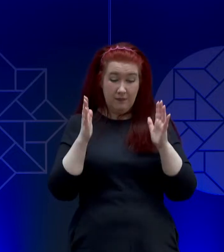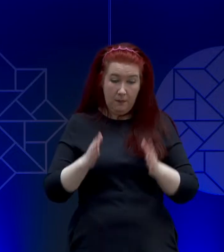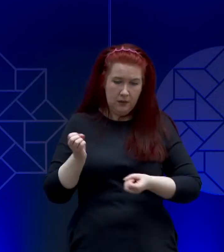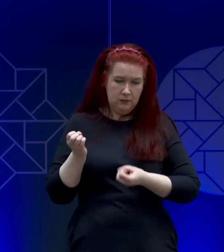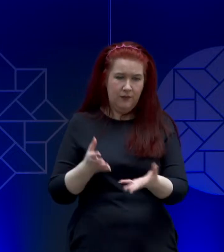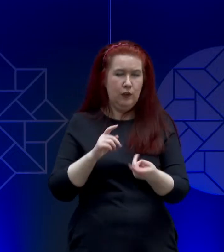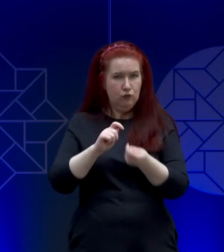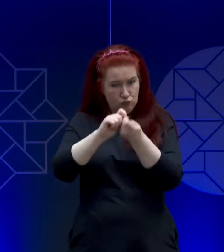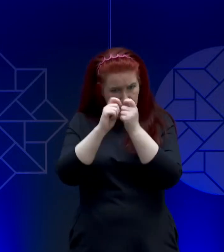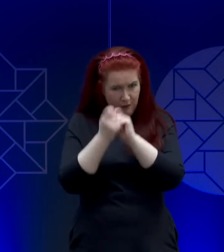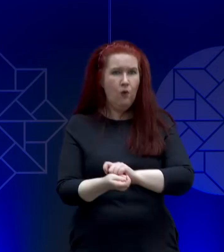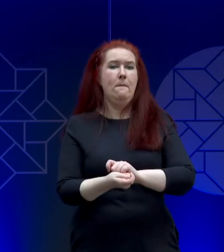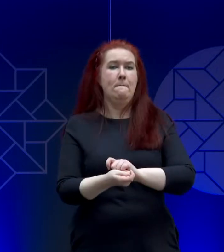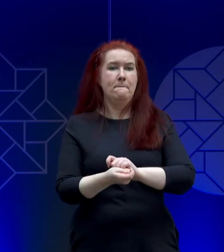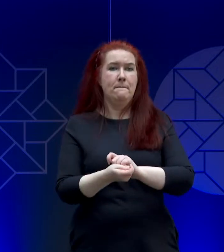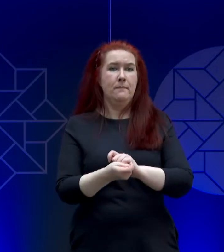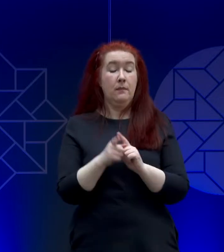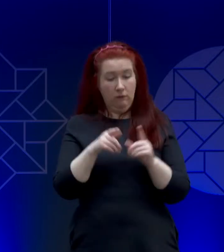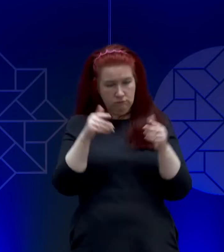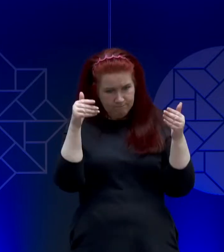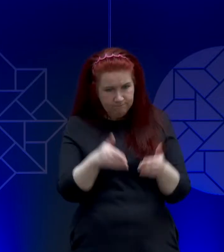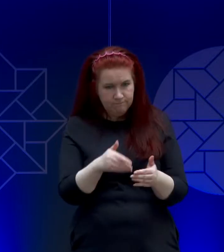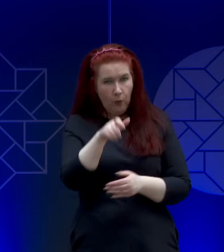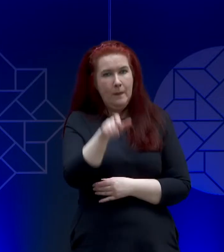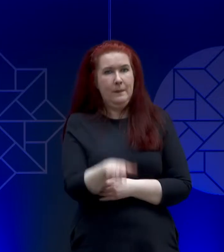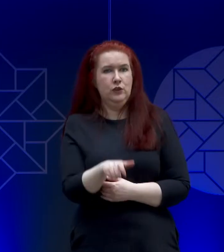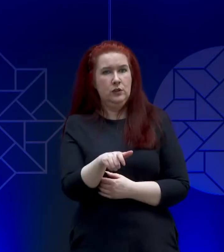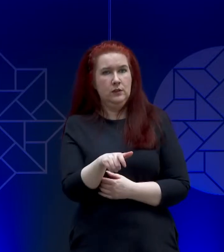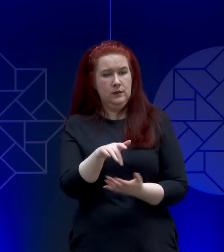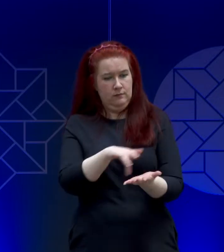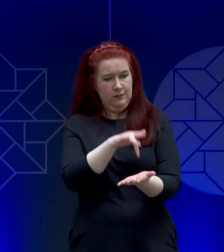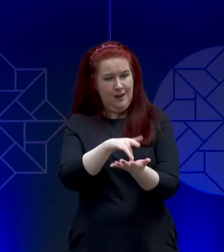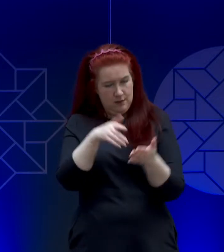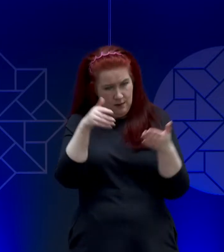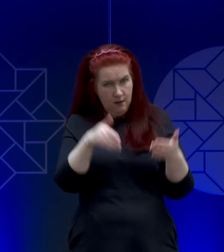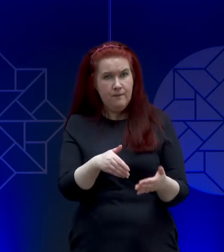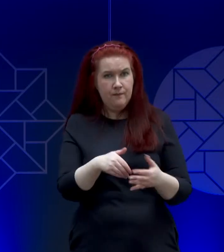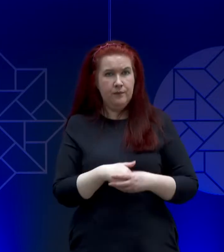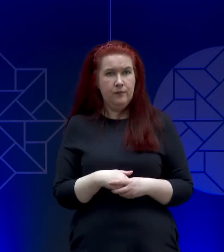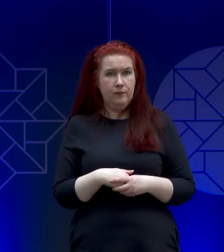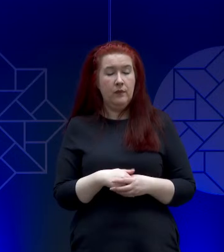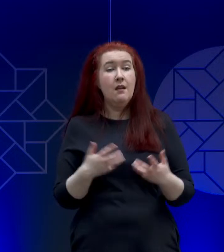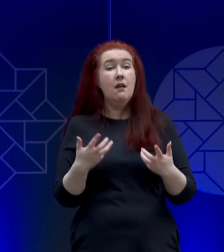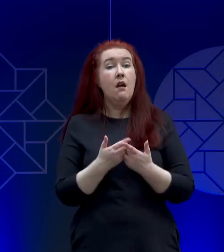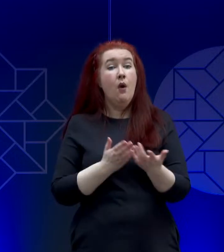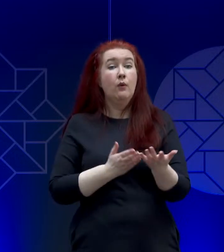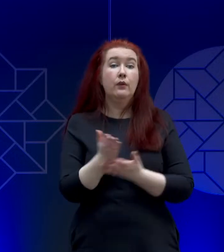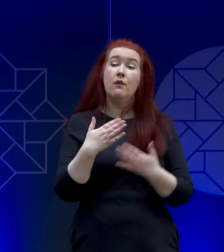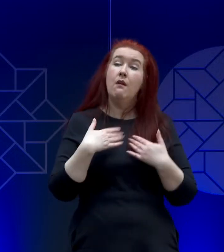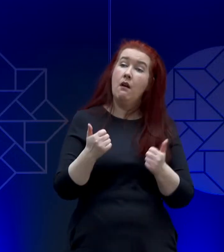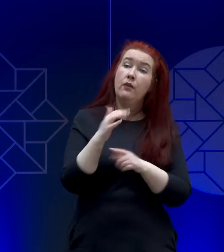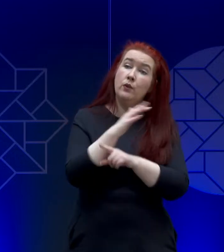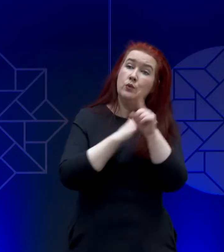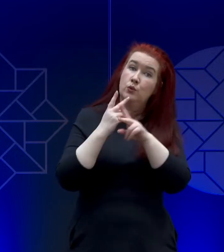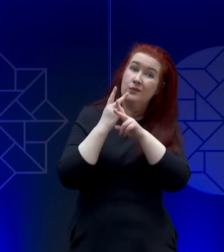is fundamentally patient-centred, but do so through a health and social care system that becomes an